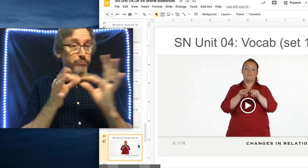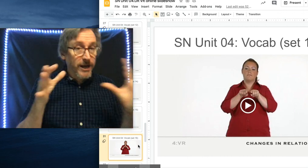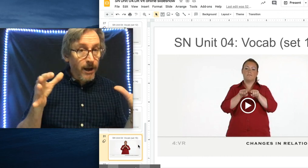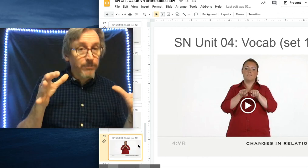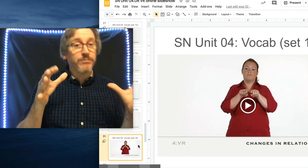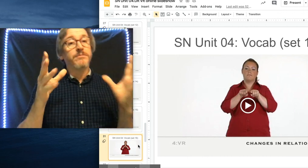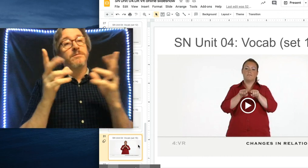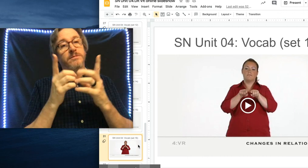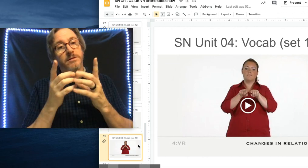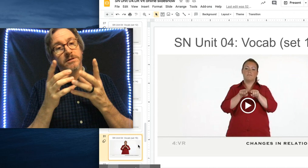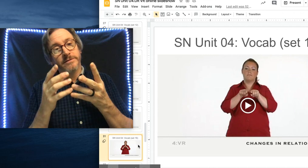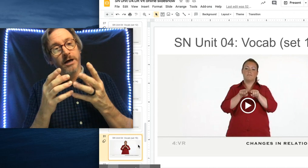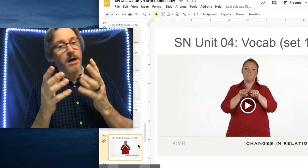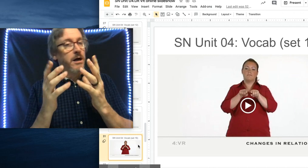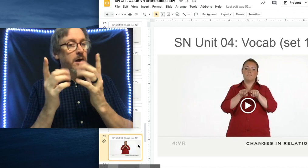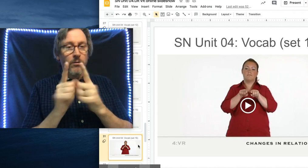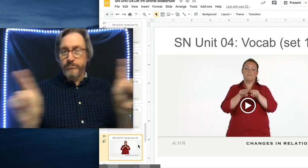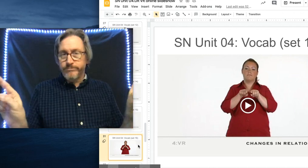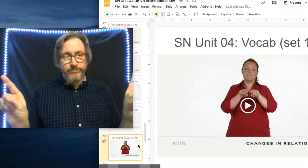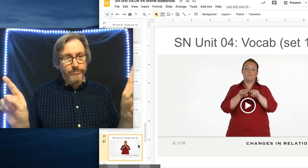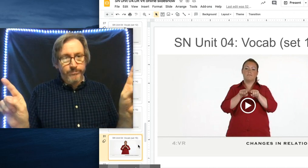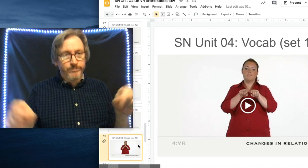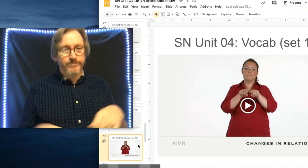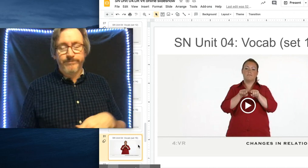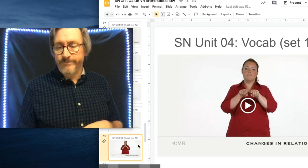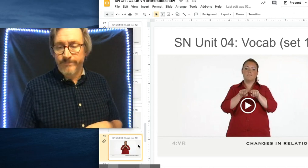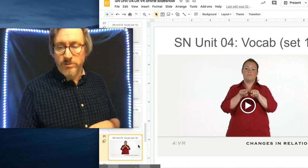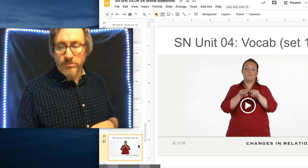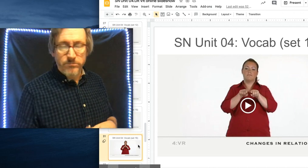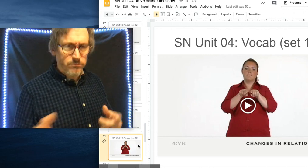like break up, go